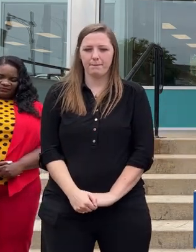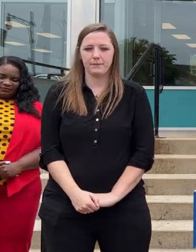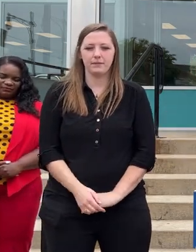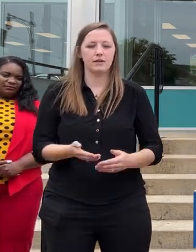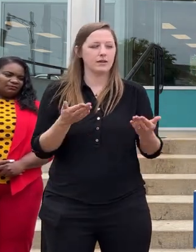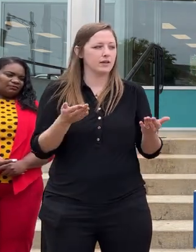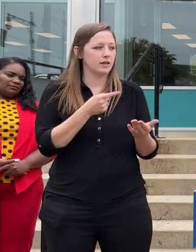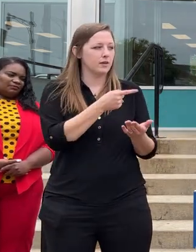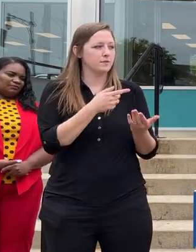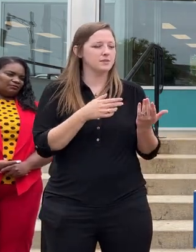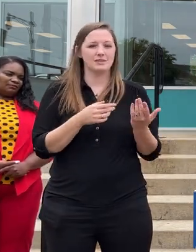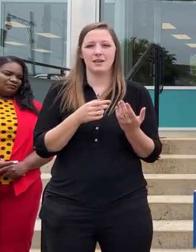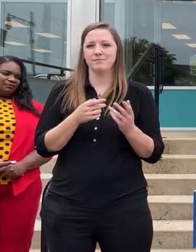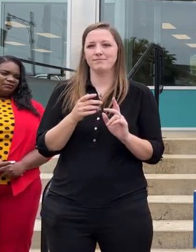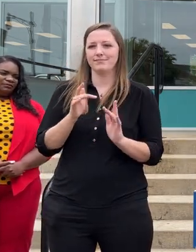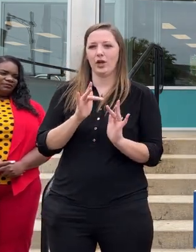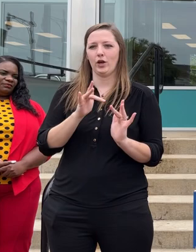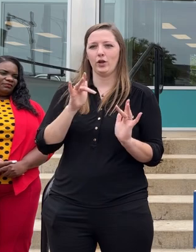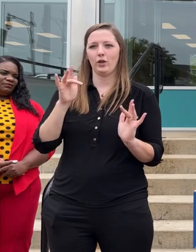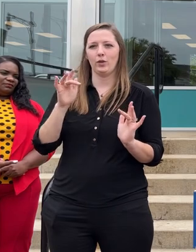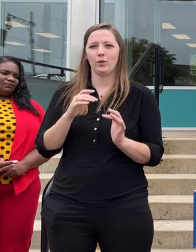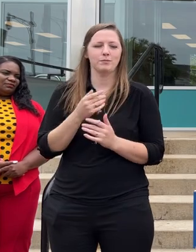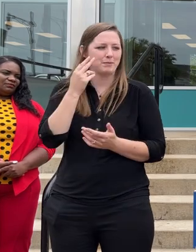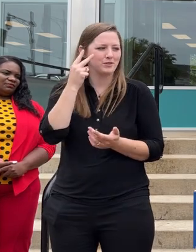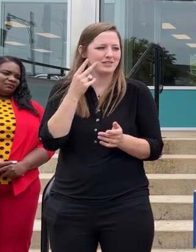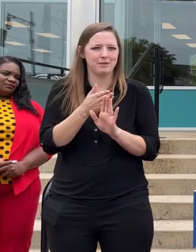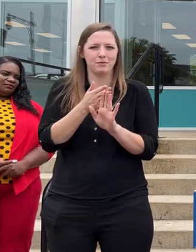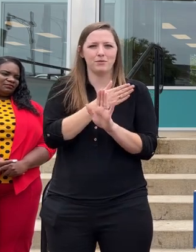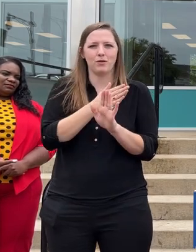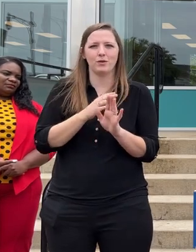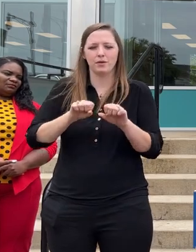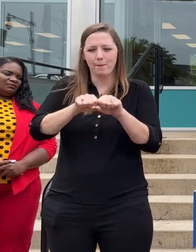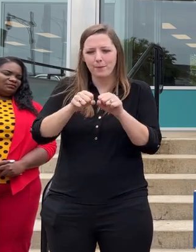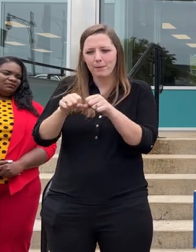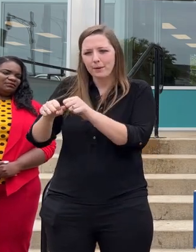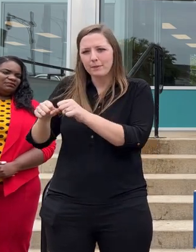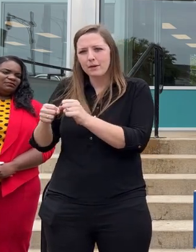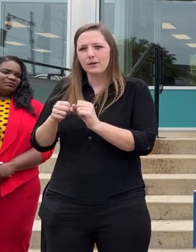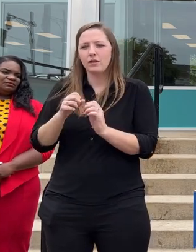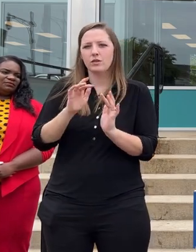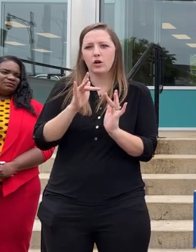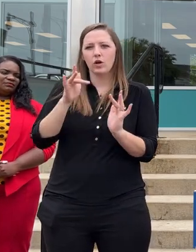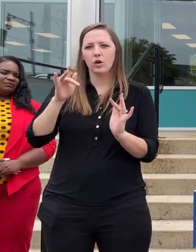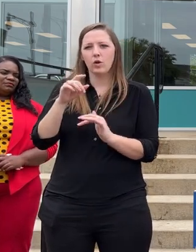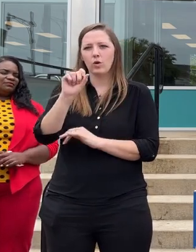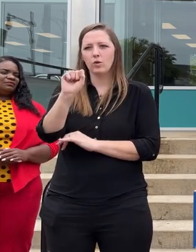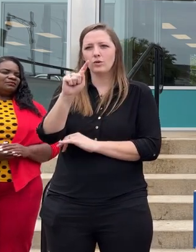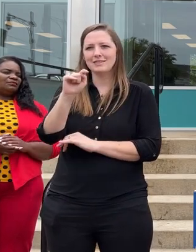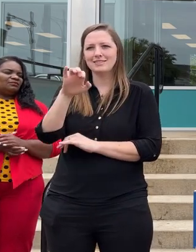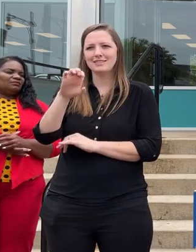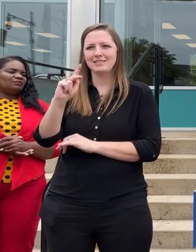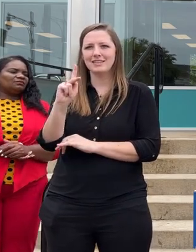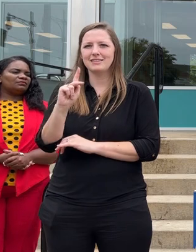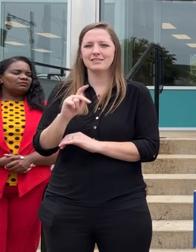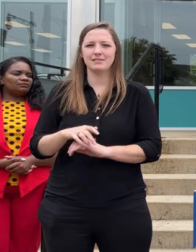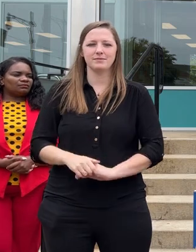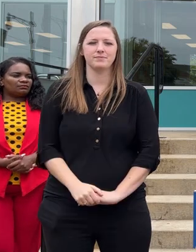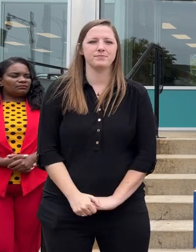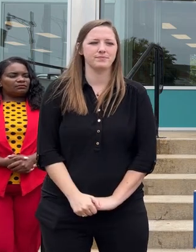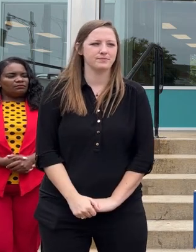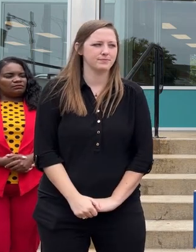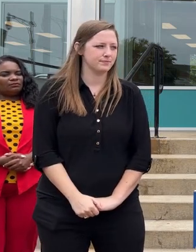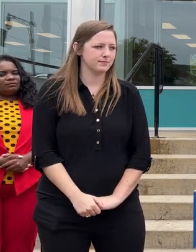Here, everyone has seen these, whether they're in movies or played with them as a child. They are a breakable fluorescent tube that lights up, a glow stick